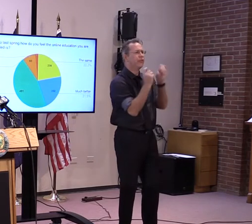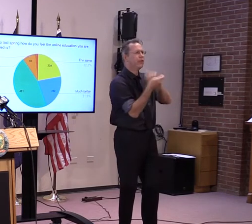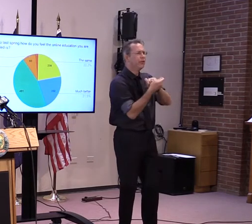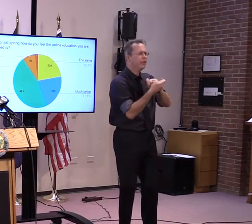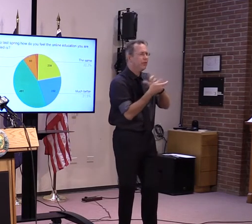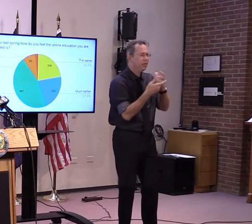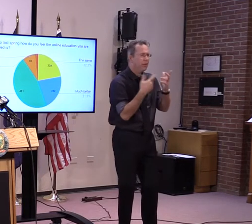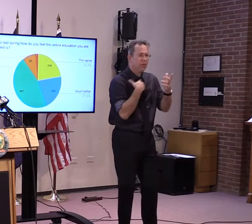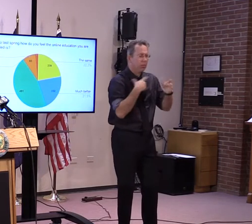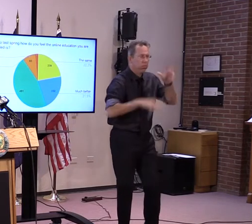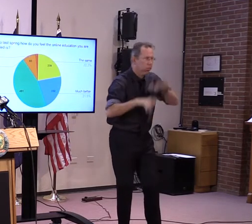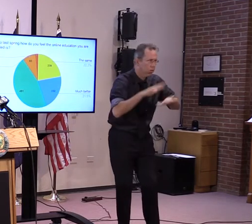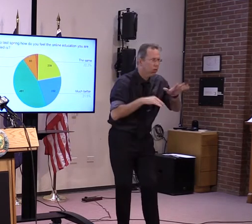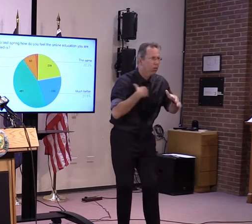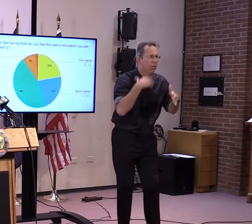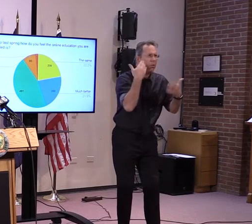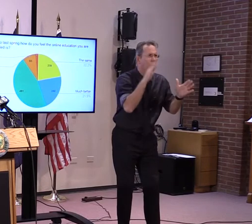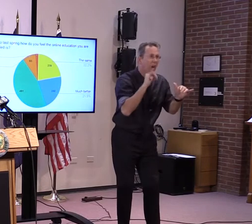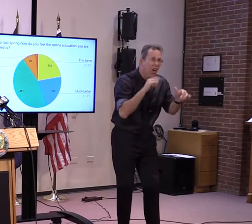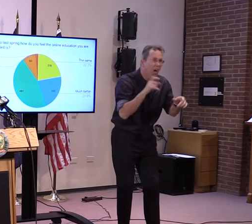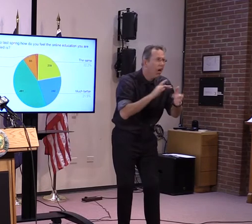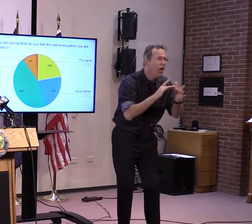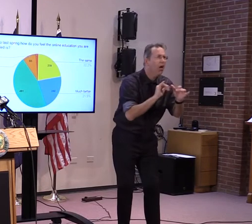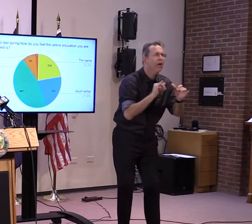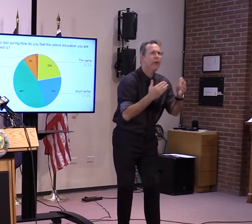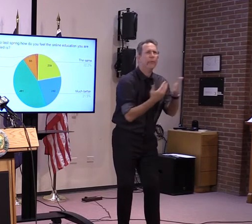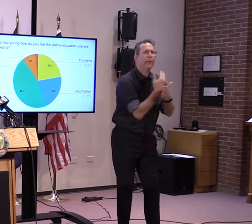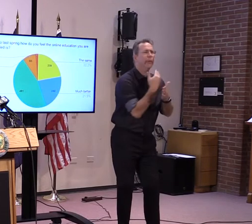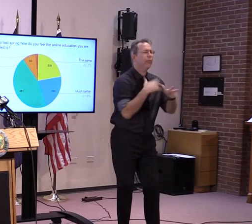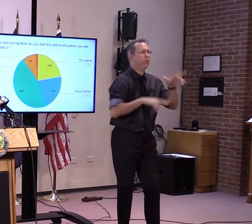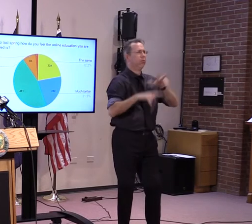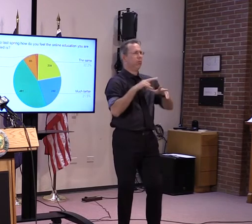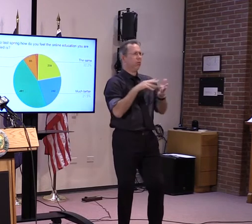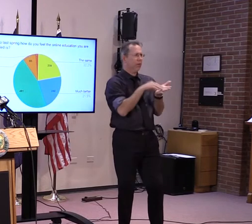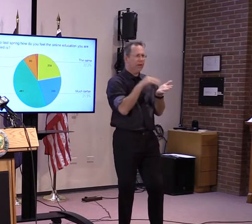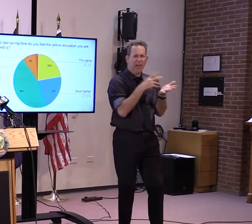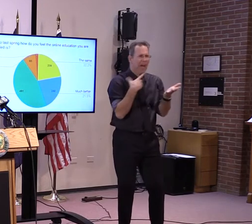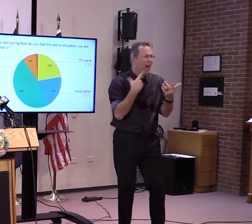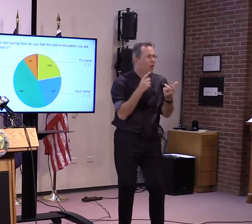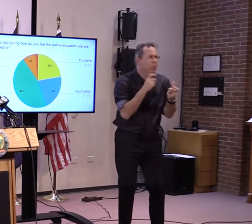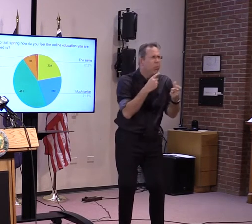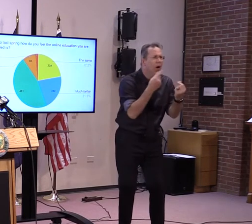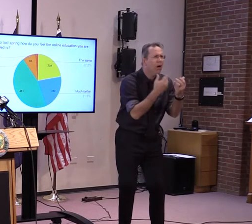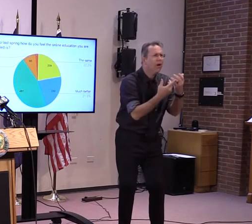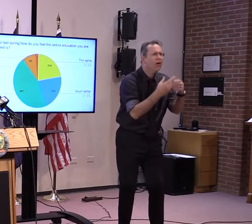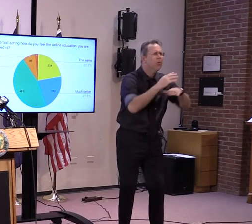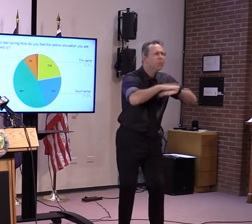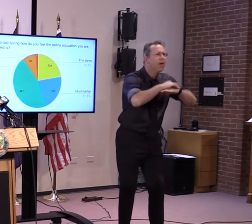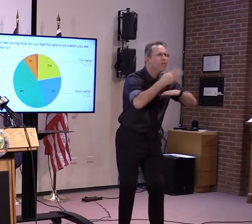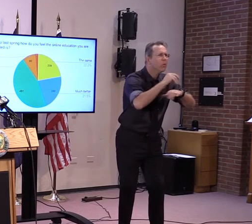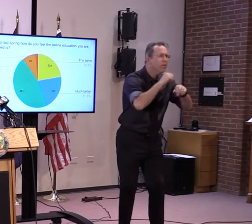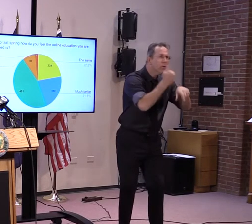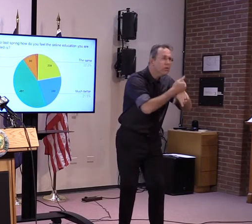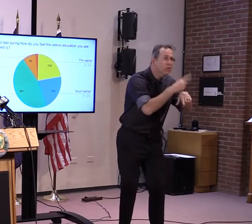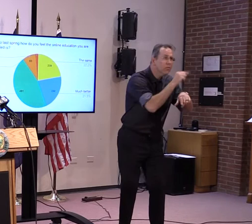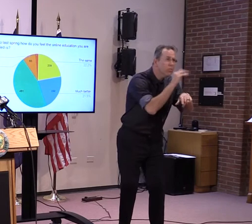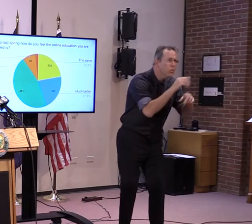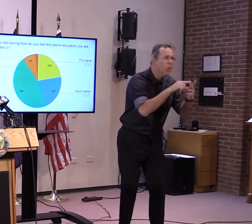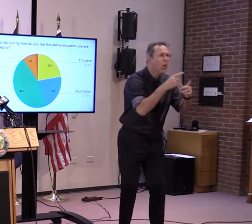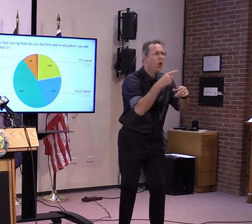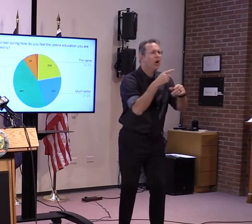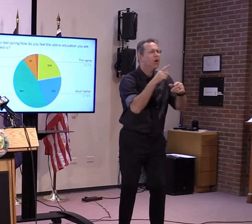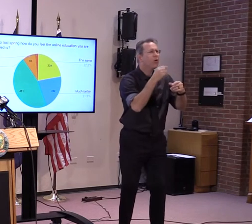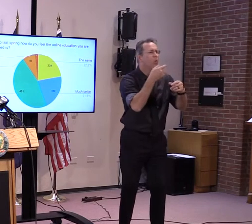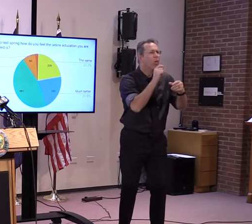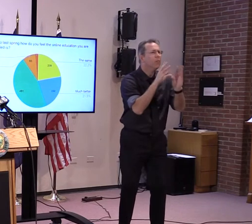teach online. And so we wanted to see how students felt that particular aspect of their learning this fall was happening. Was a majority of kids doing some form